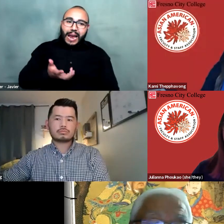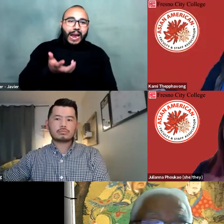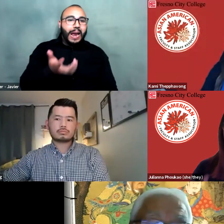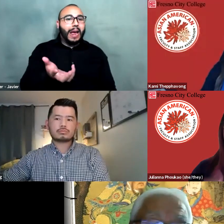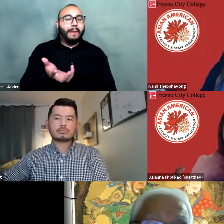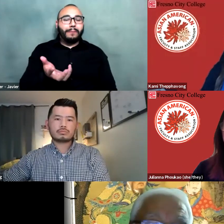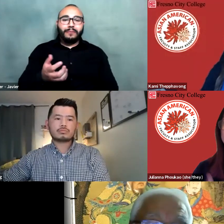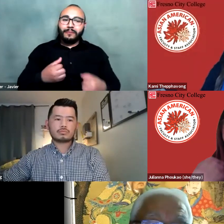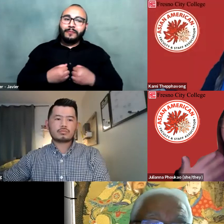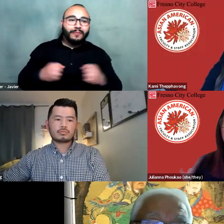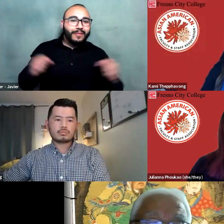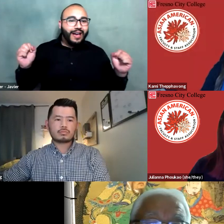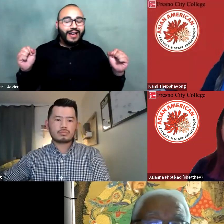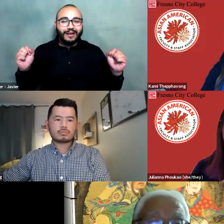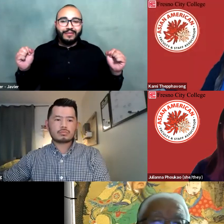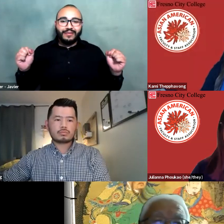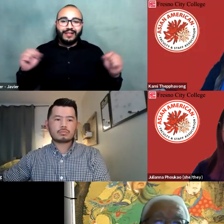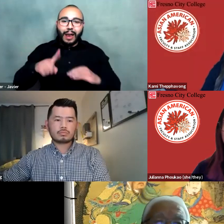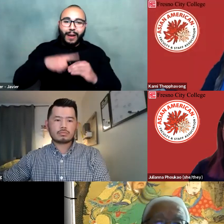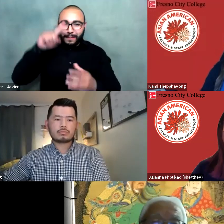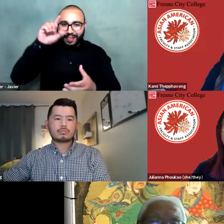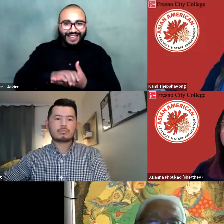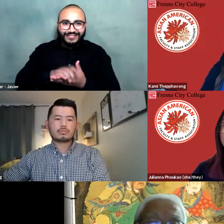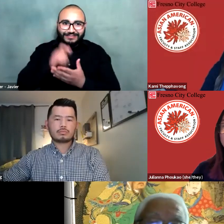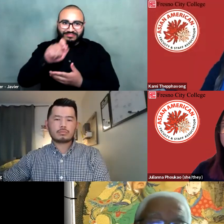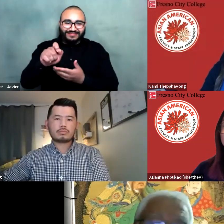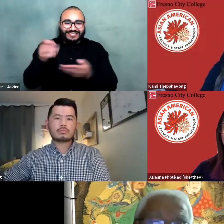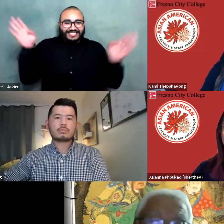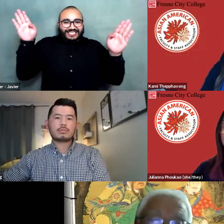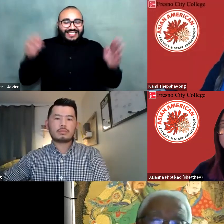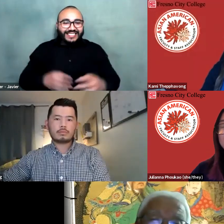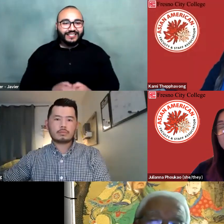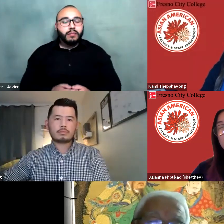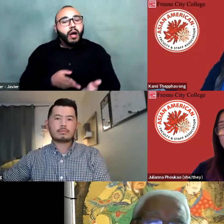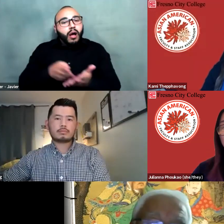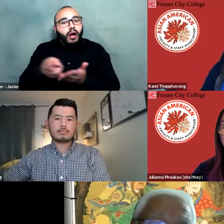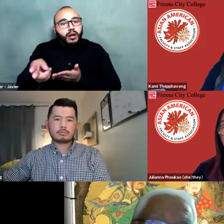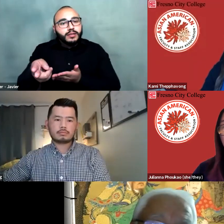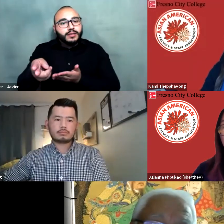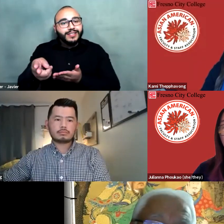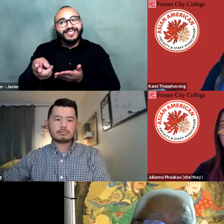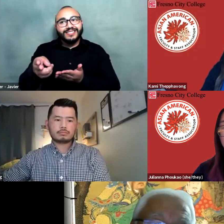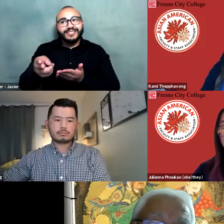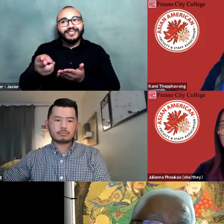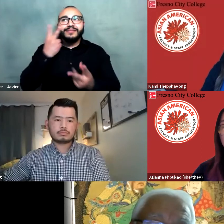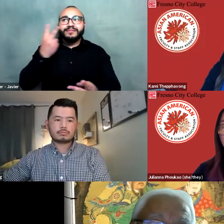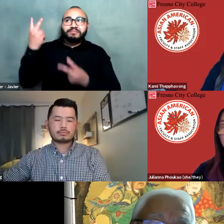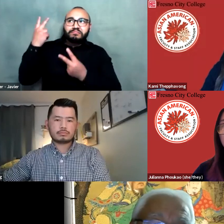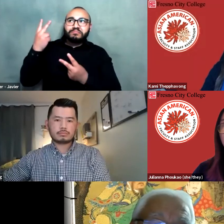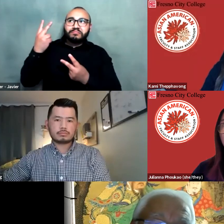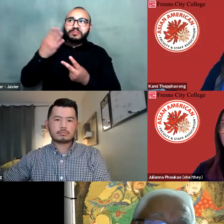with just talking about beliefs or anything. But honestly, there has been really great times where I've talked to my